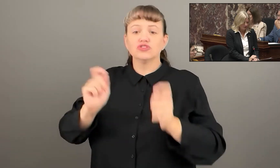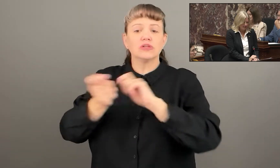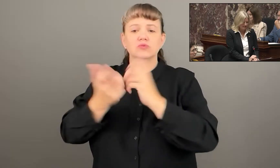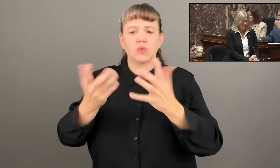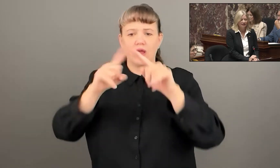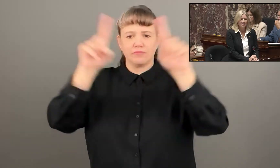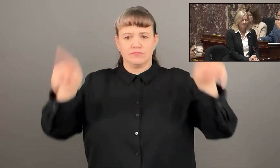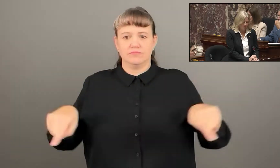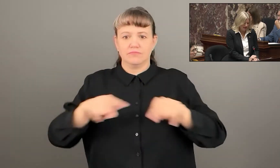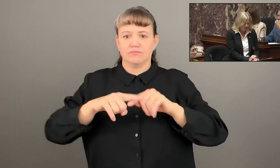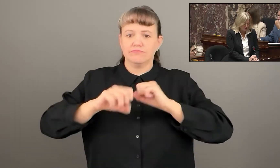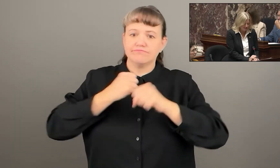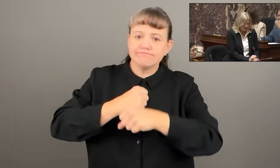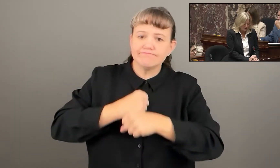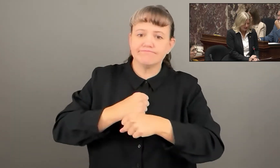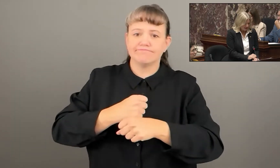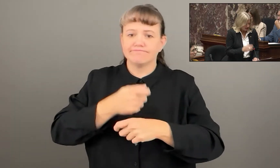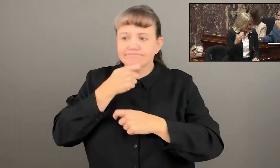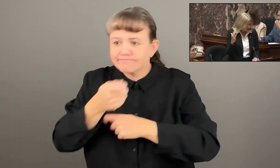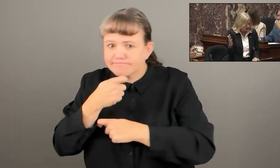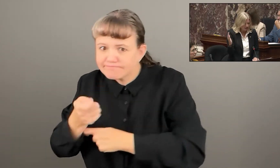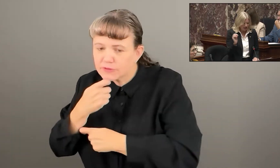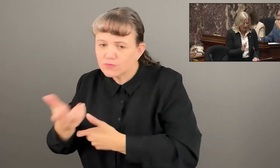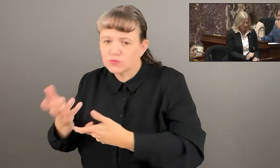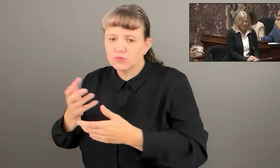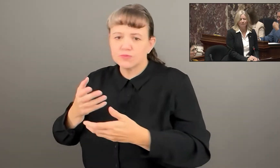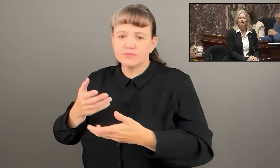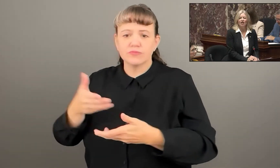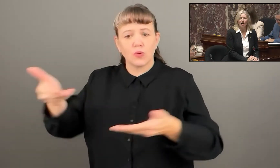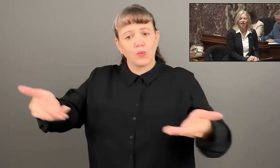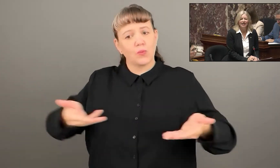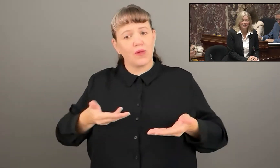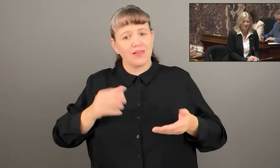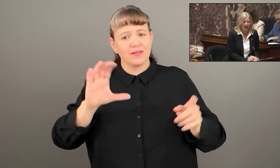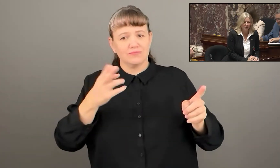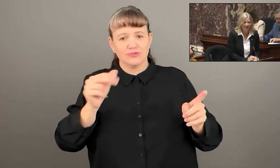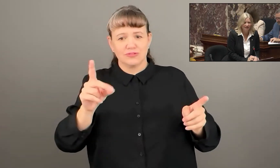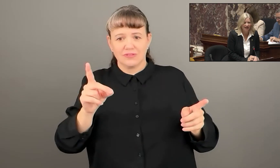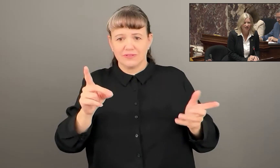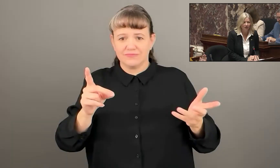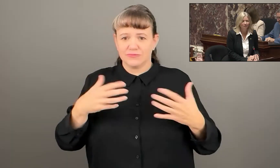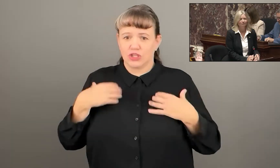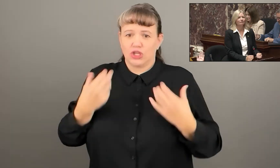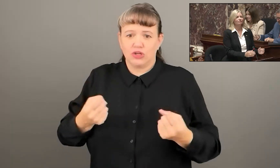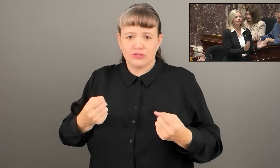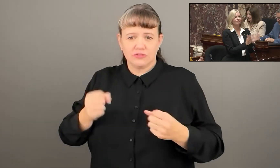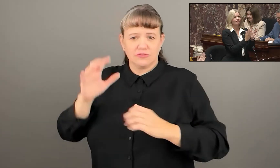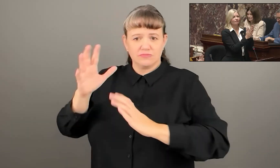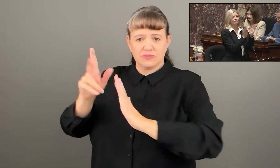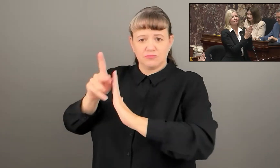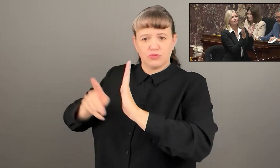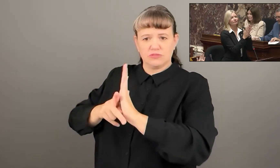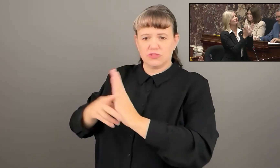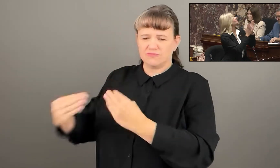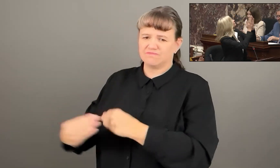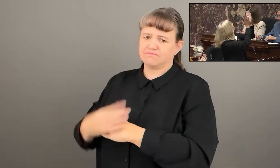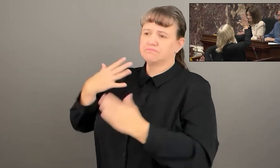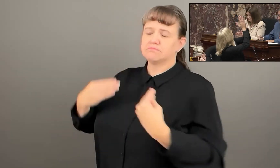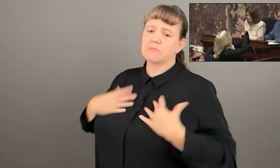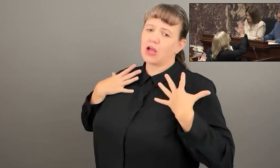welcome Chris. His courage and principles are inspiring. Thank you.